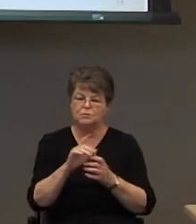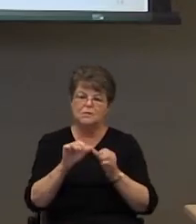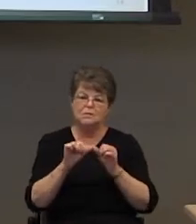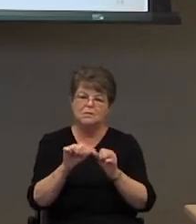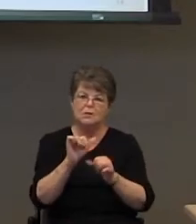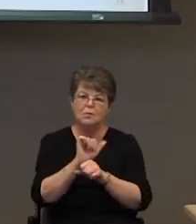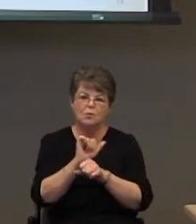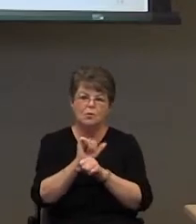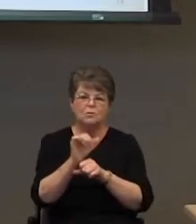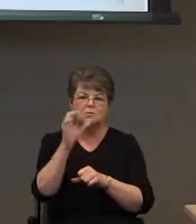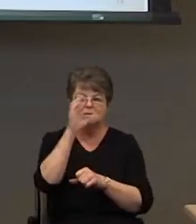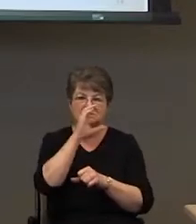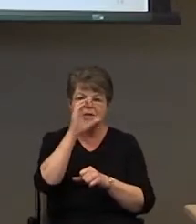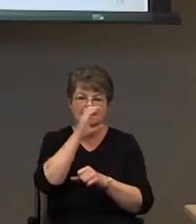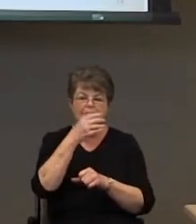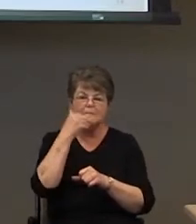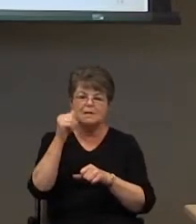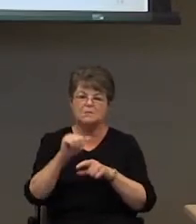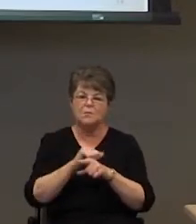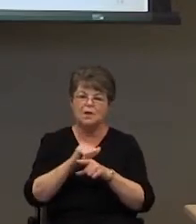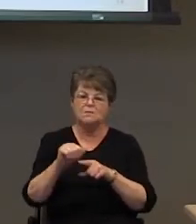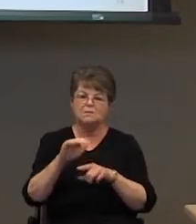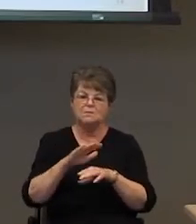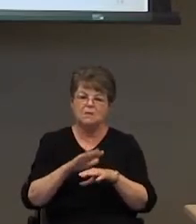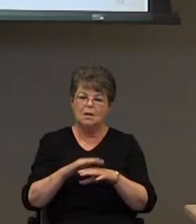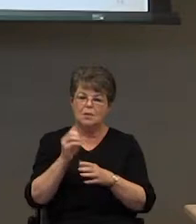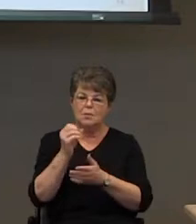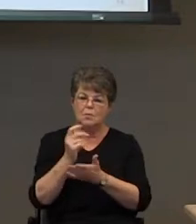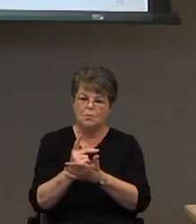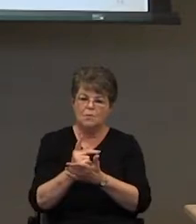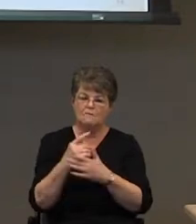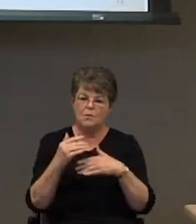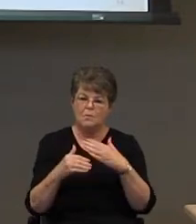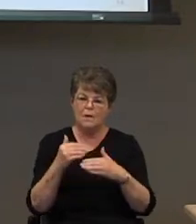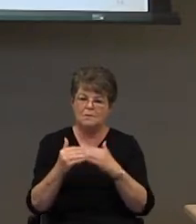Continue to work to seek best practices on approval processes.